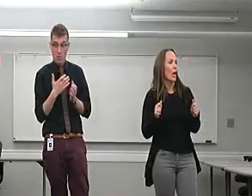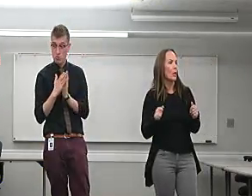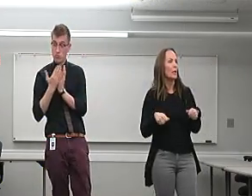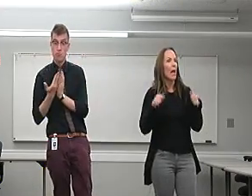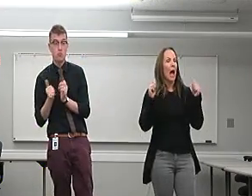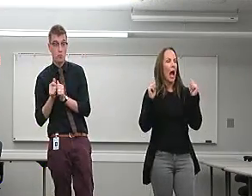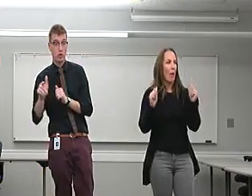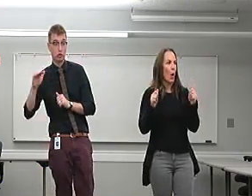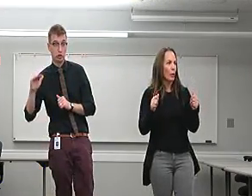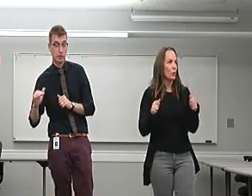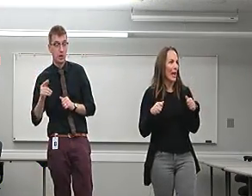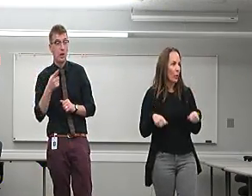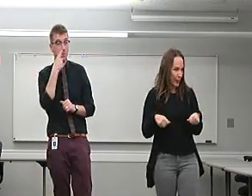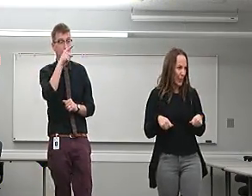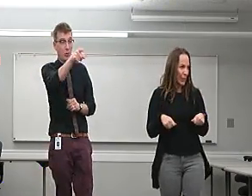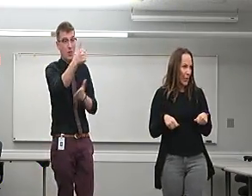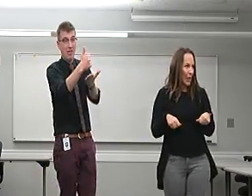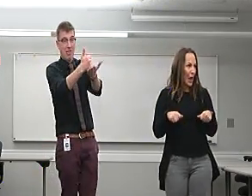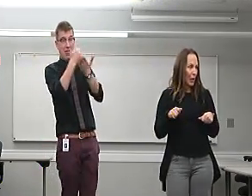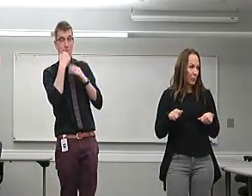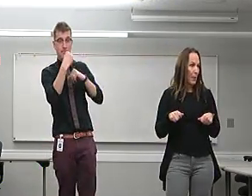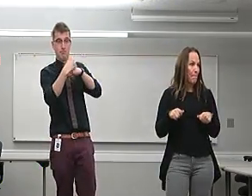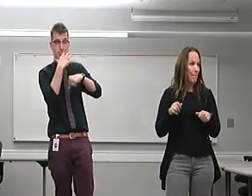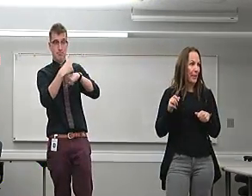want you to help me.